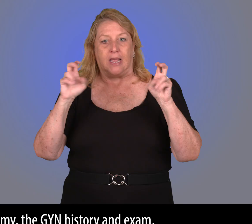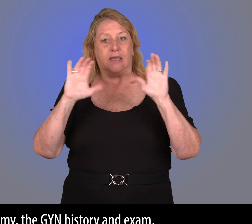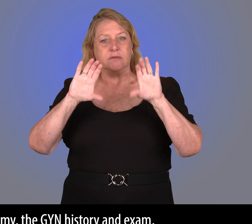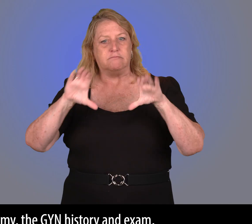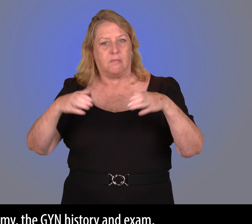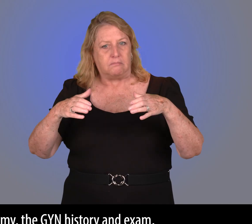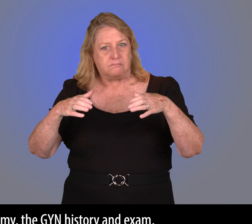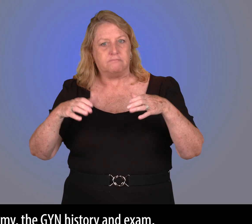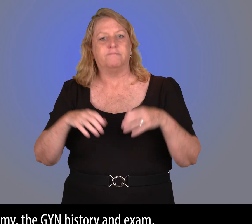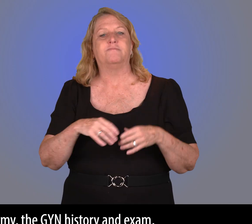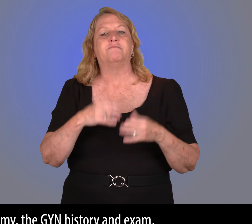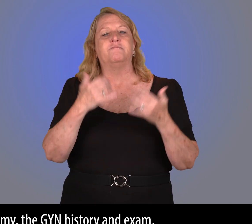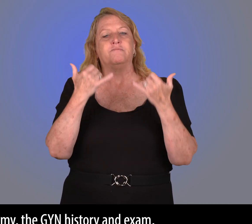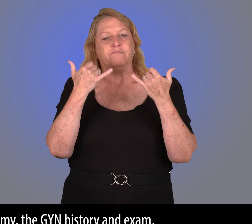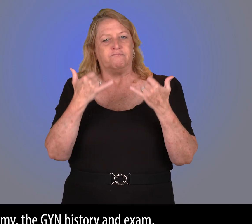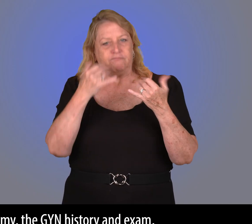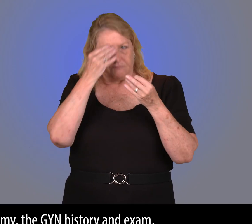female anatomy,